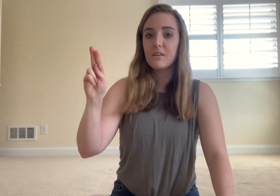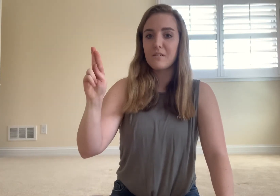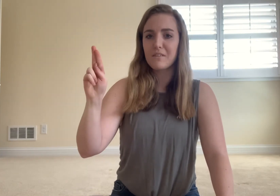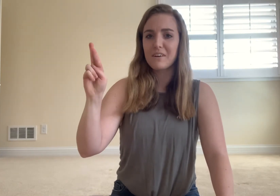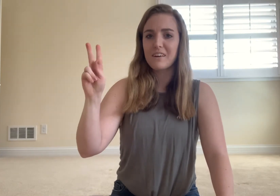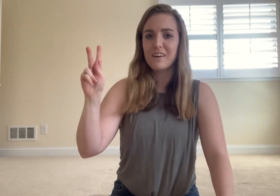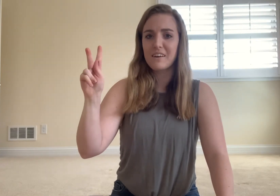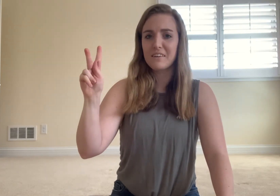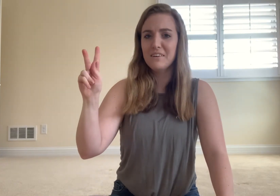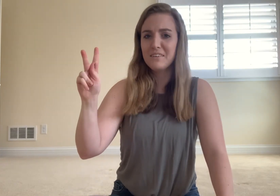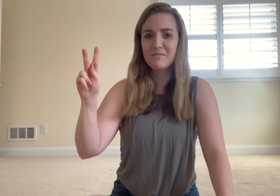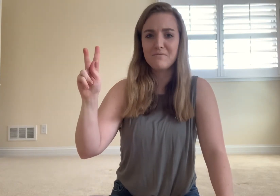P-A-R-K.